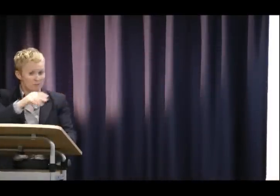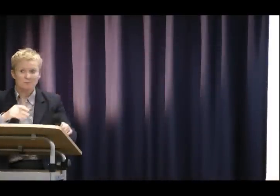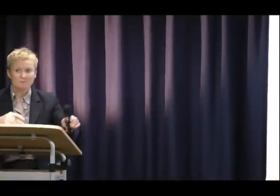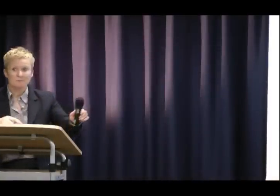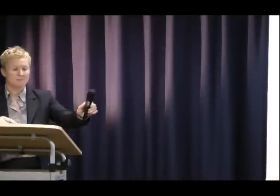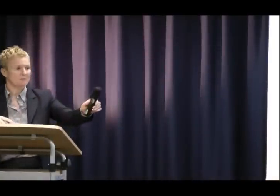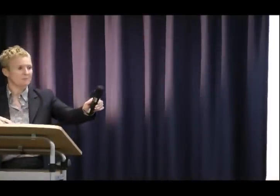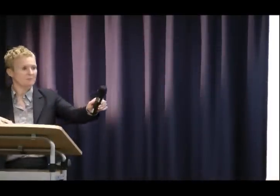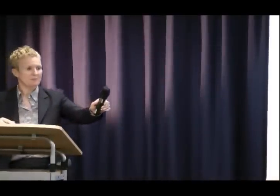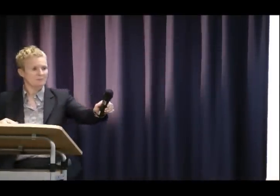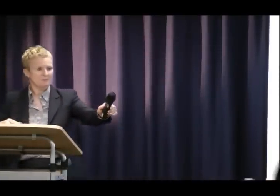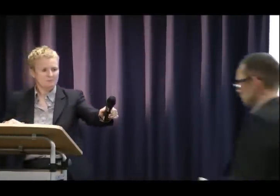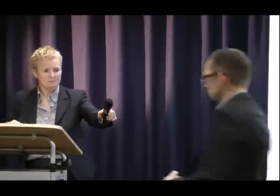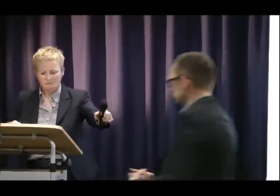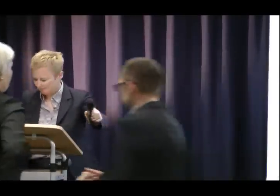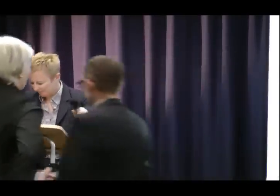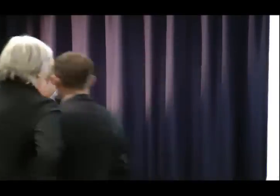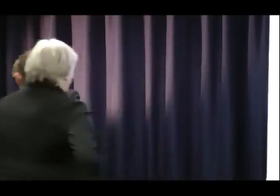Yeah.